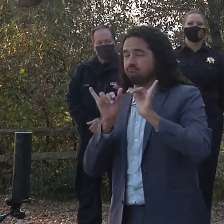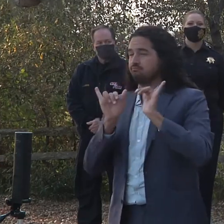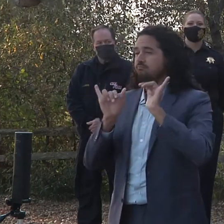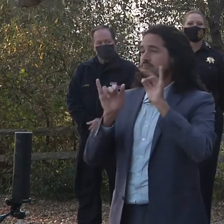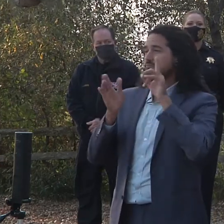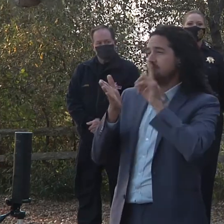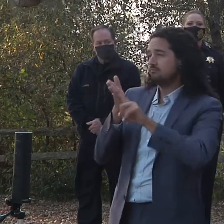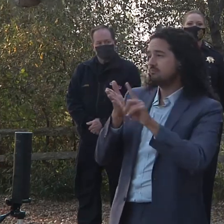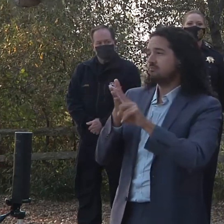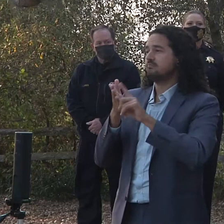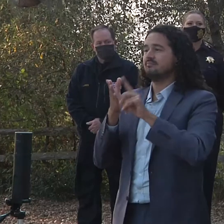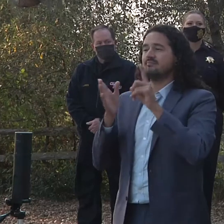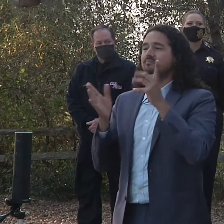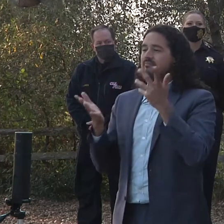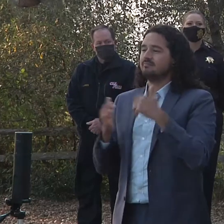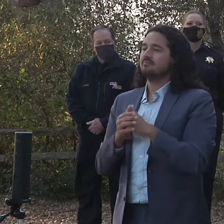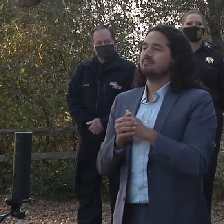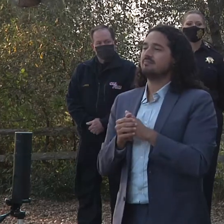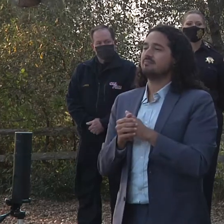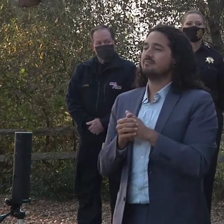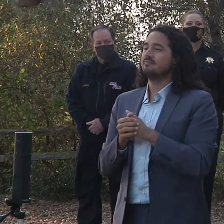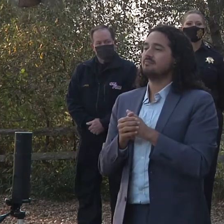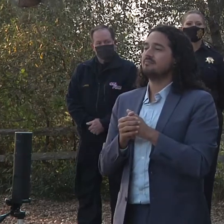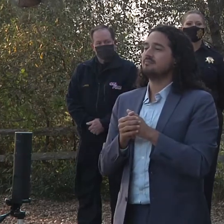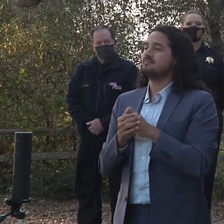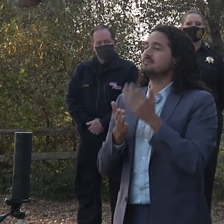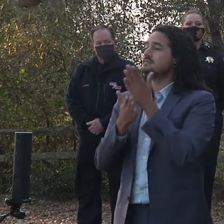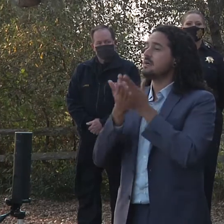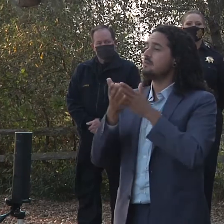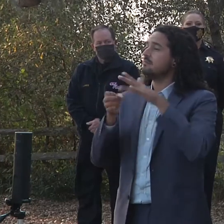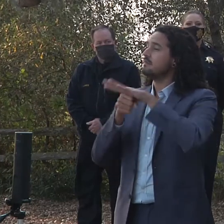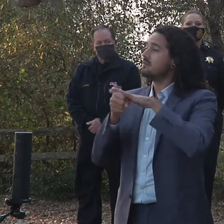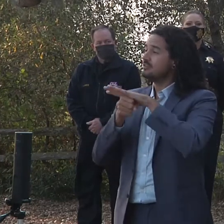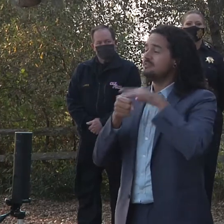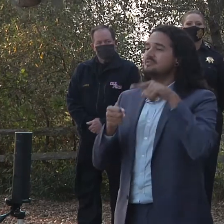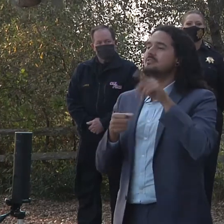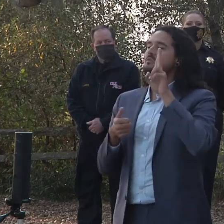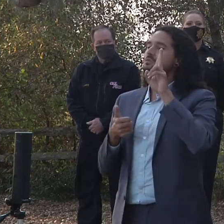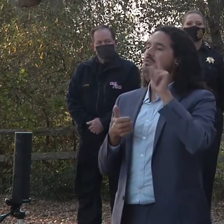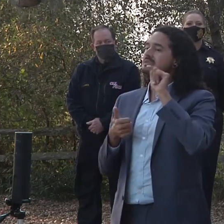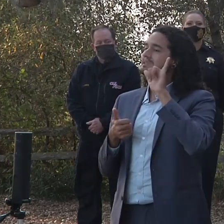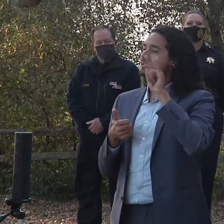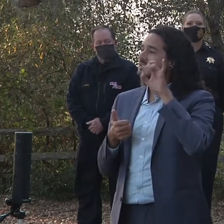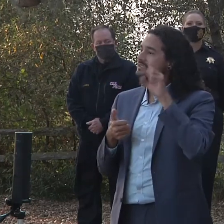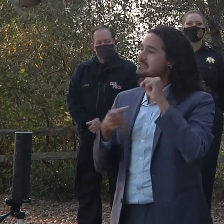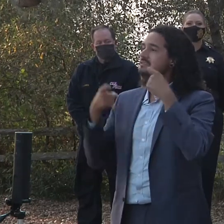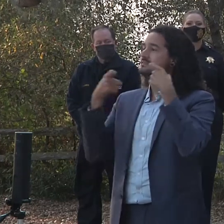what is going on up there at the moment between utilities, roads, power lines, trees,